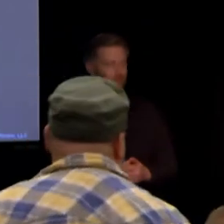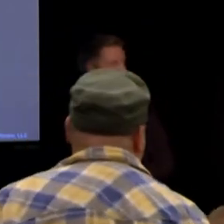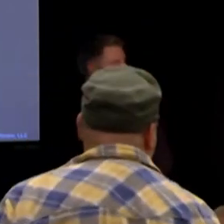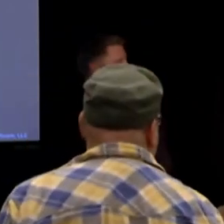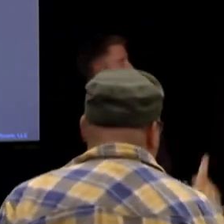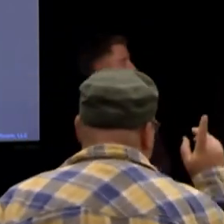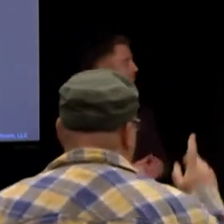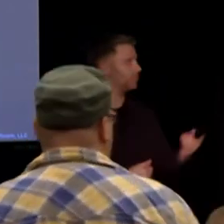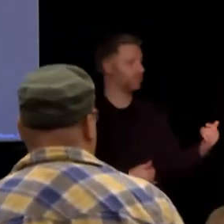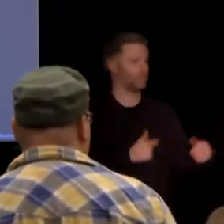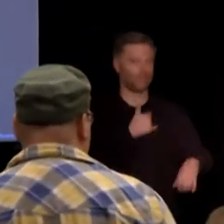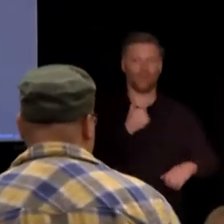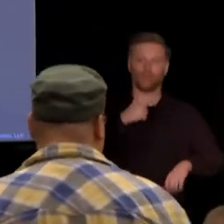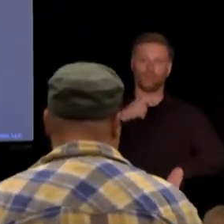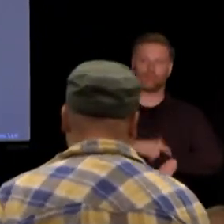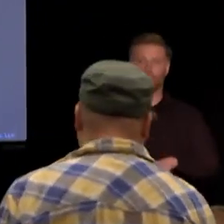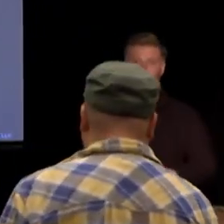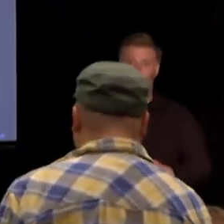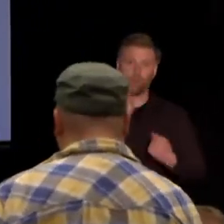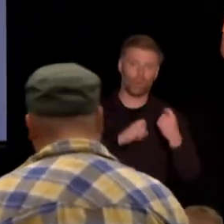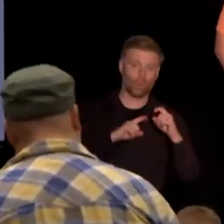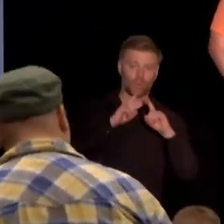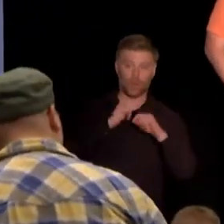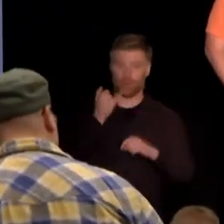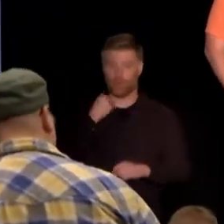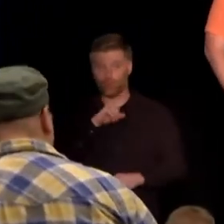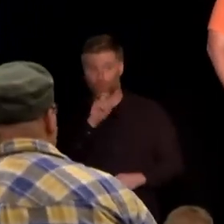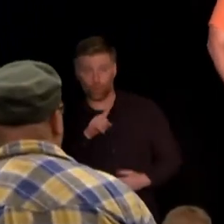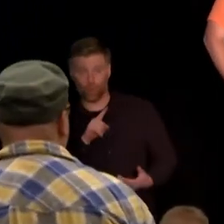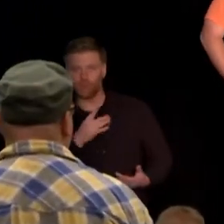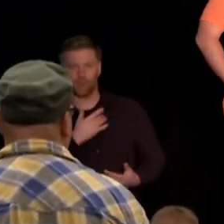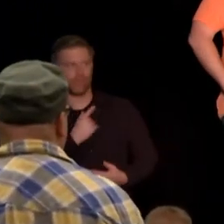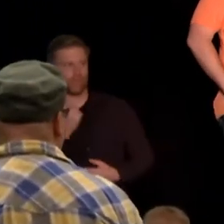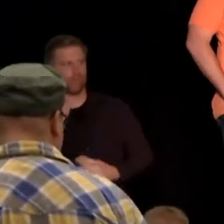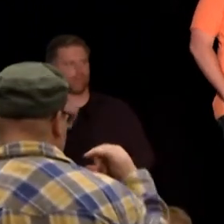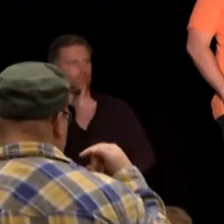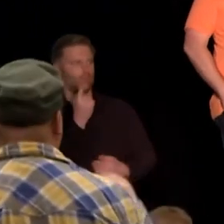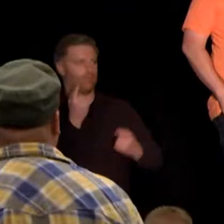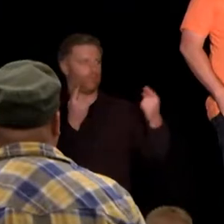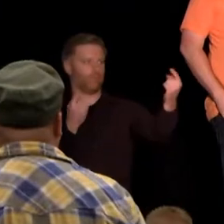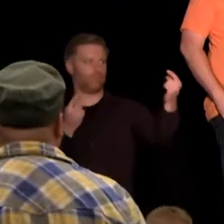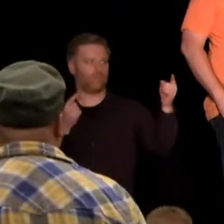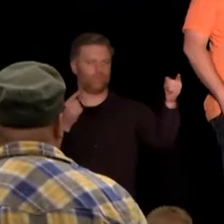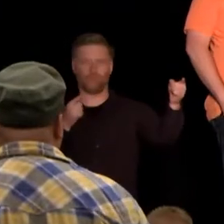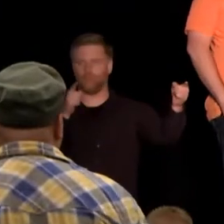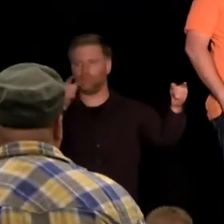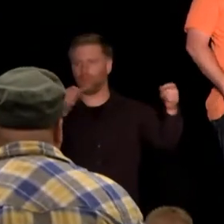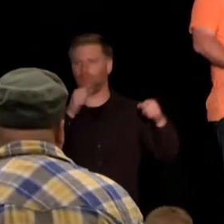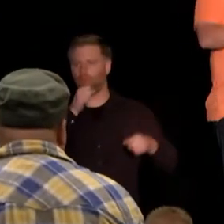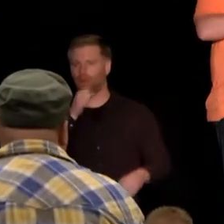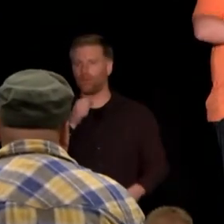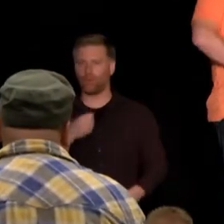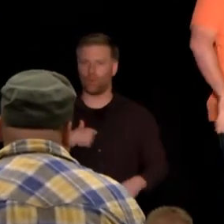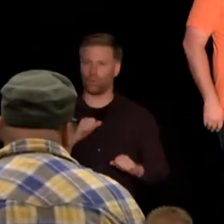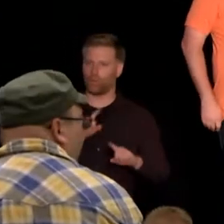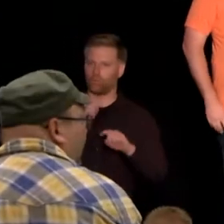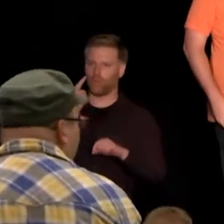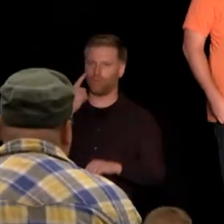We have time for Q&A, so if you do have a question, please head over here to the microphone and we can answer a few of those.